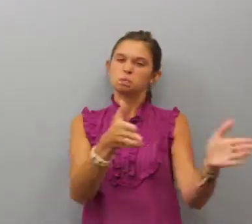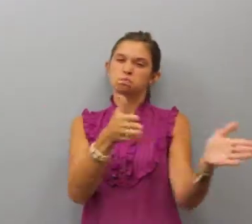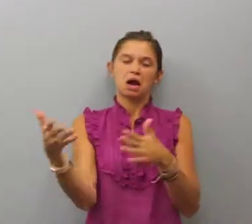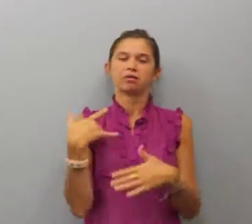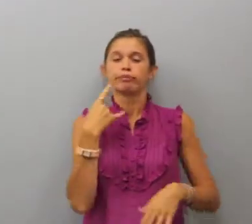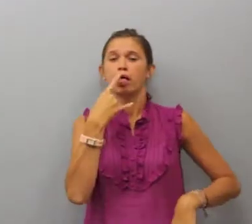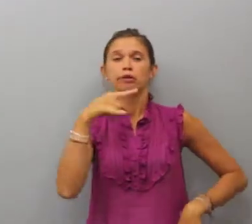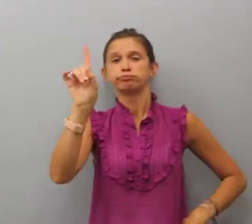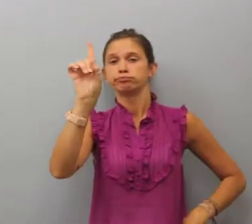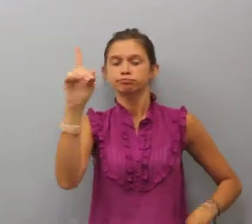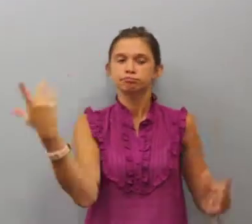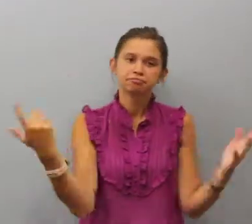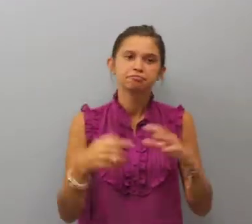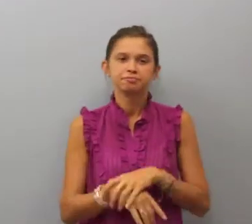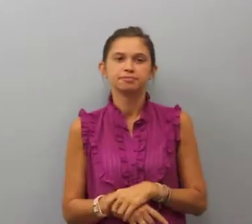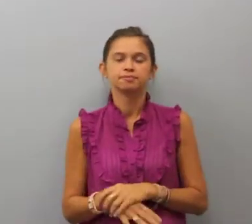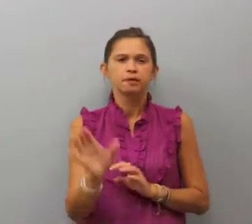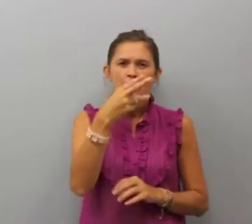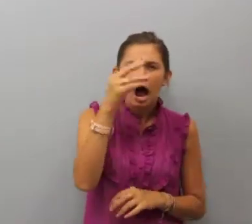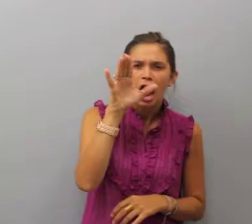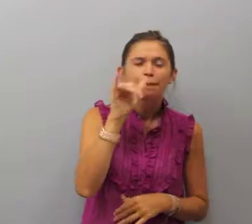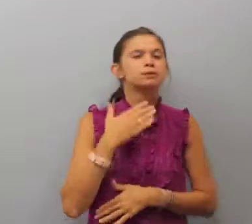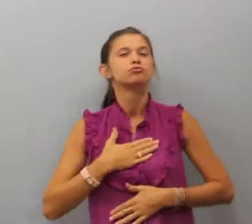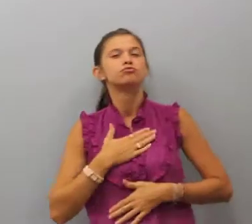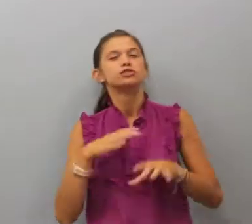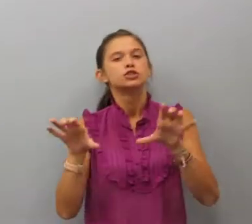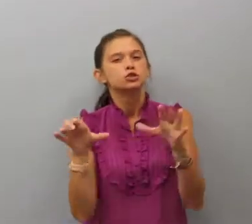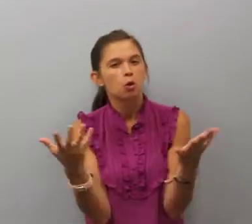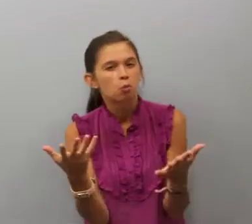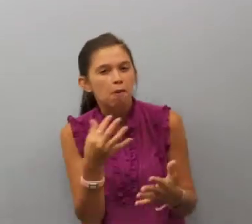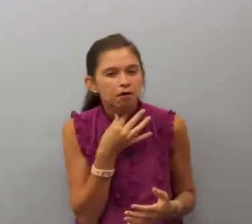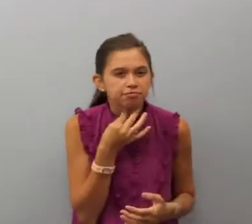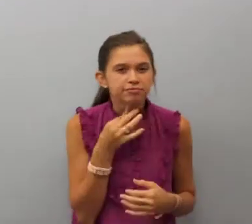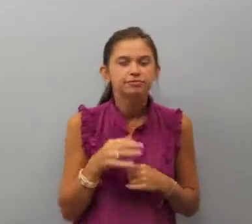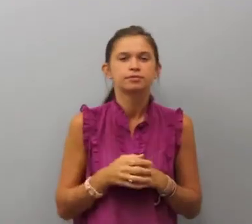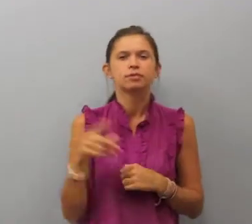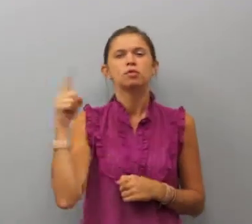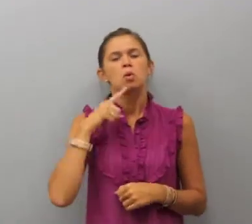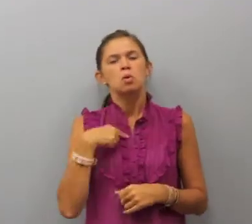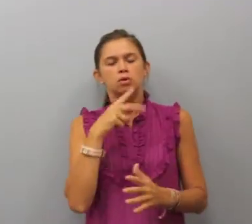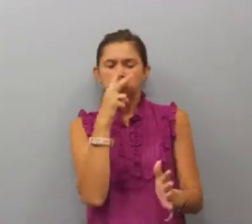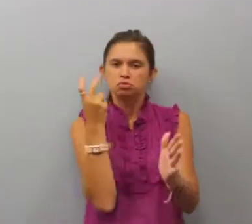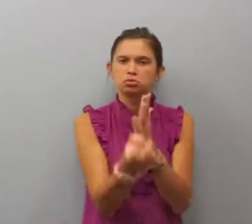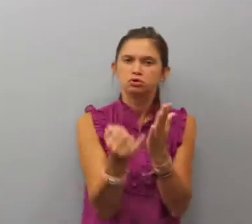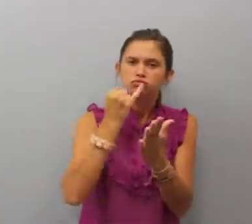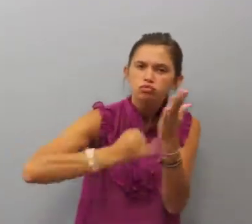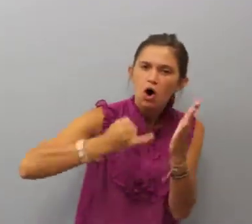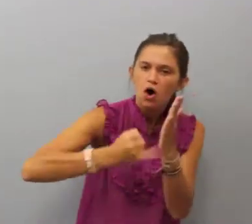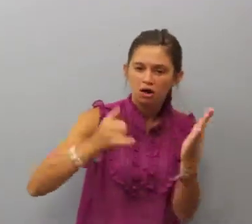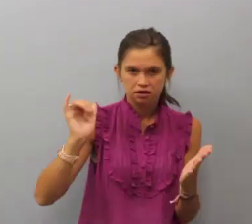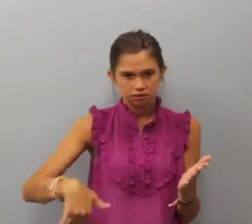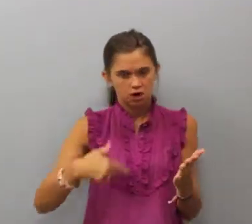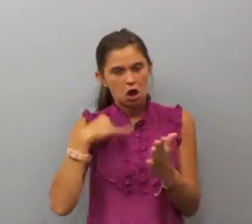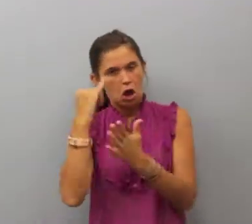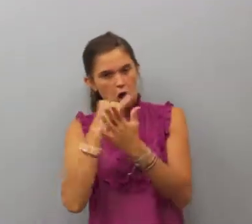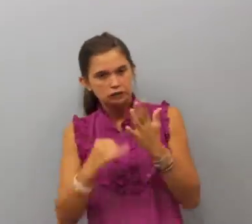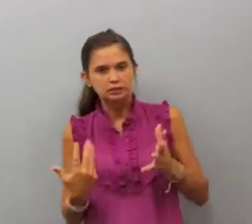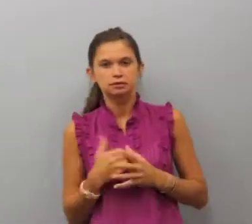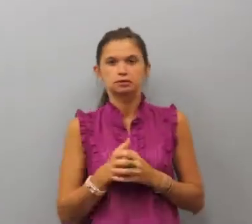a lot of his time there. And he's just going to see where it takes him. He's just going to see. He loves to